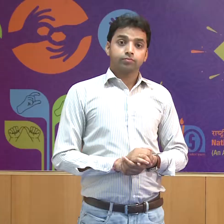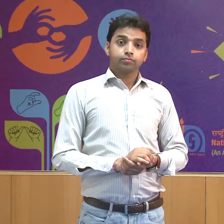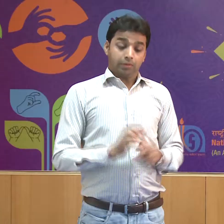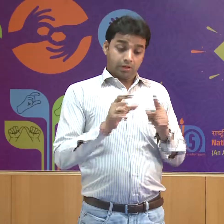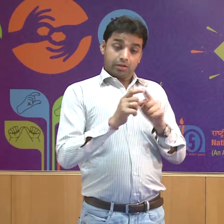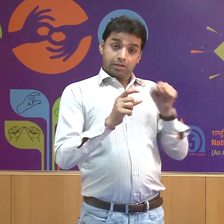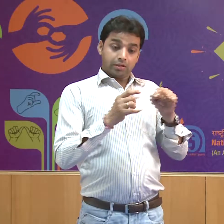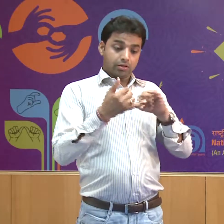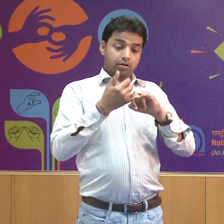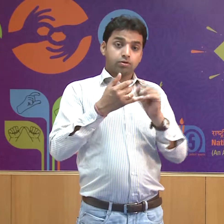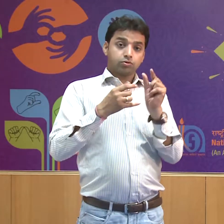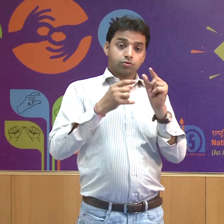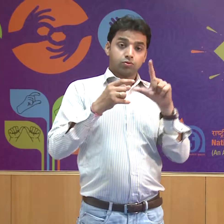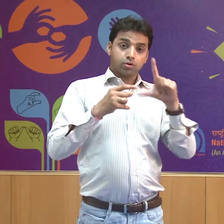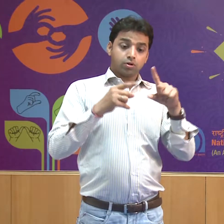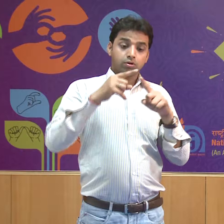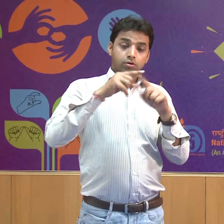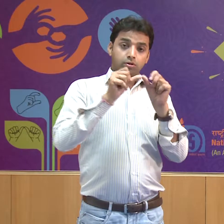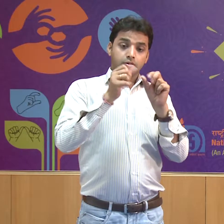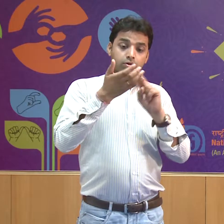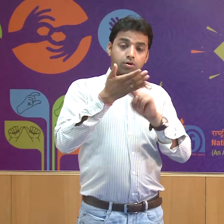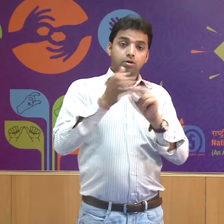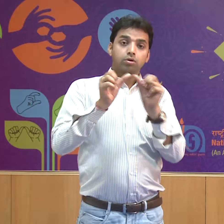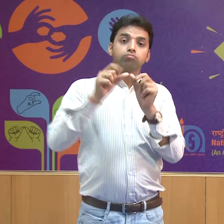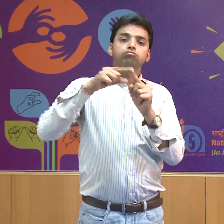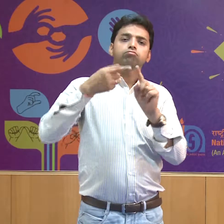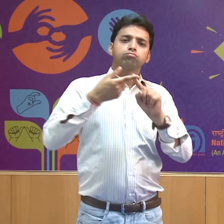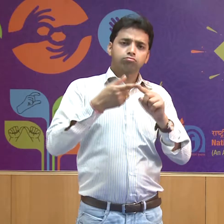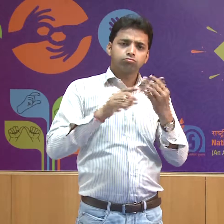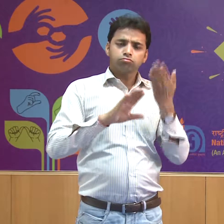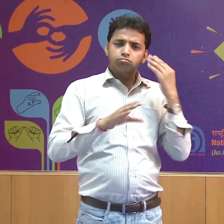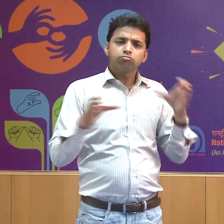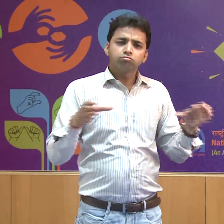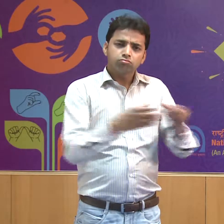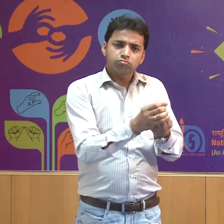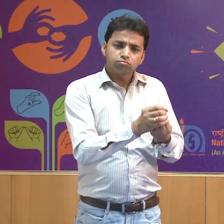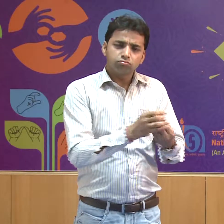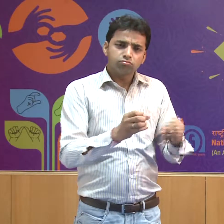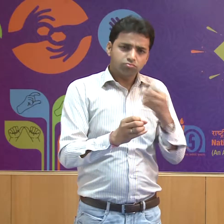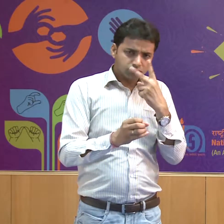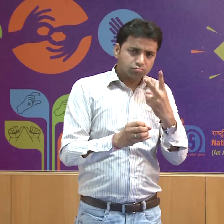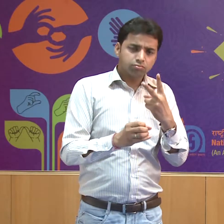Delhi Sultanate is the name collectively given the rule of 5 Muslim dynasties.